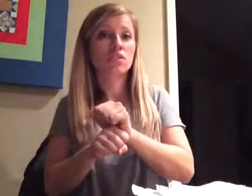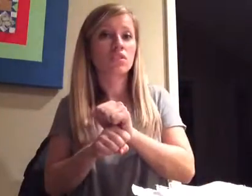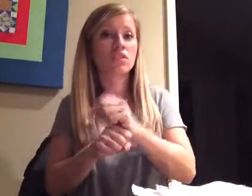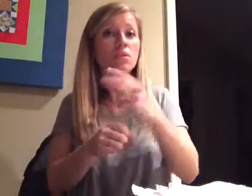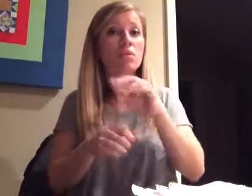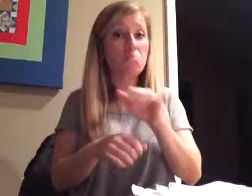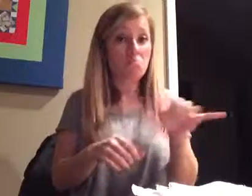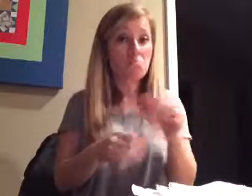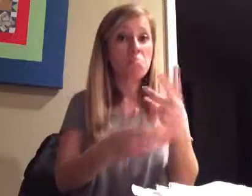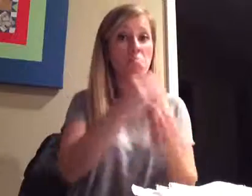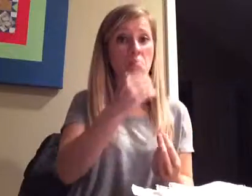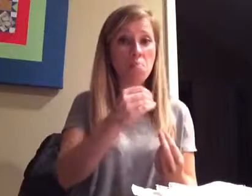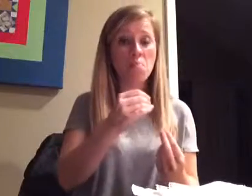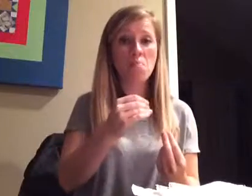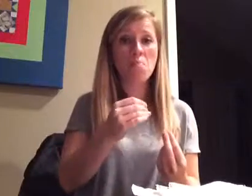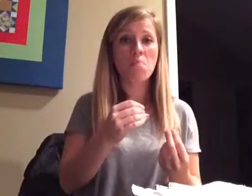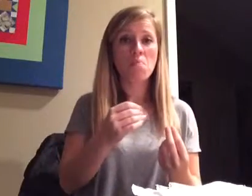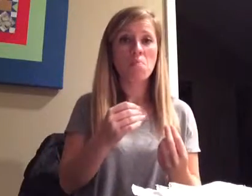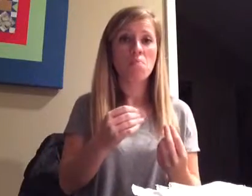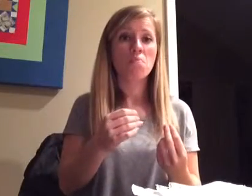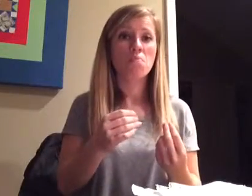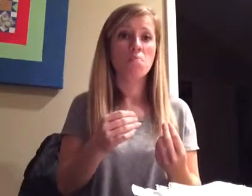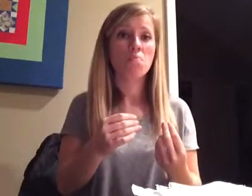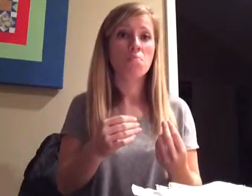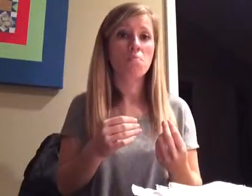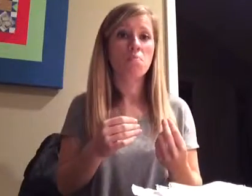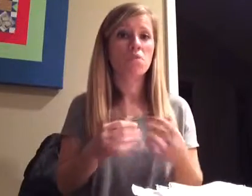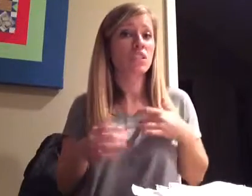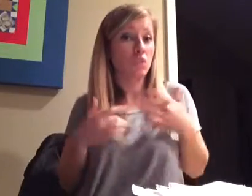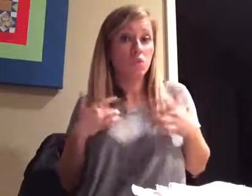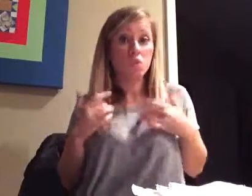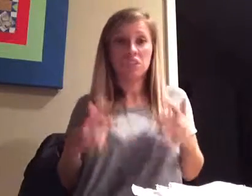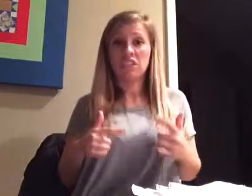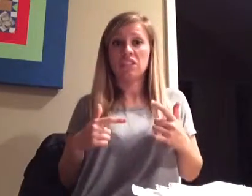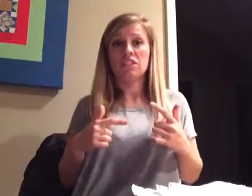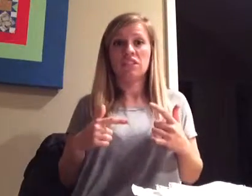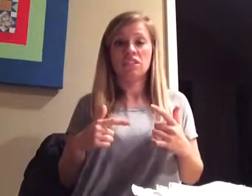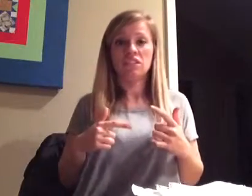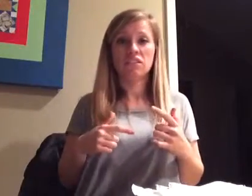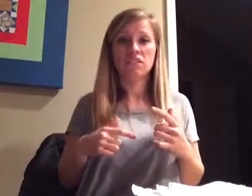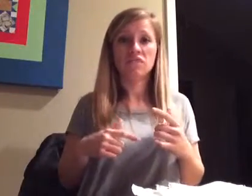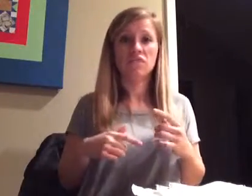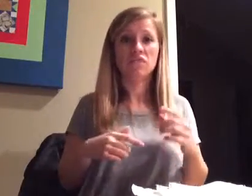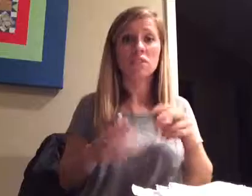new ways to stimulate the love of learning and the capacity for creation.